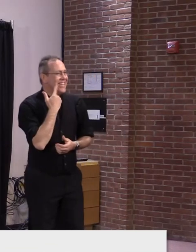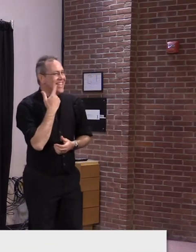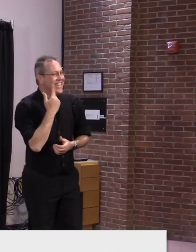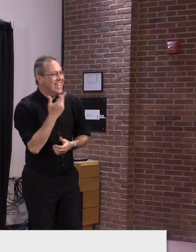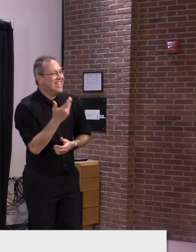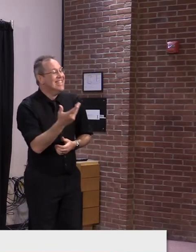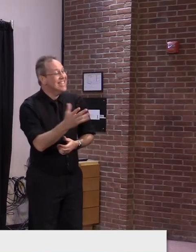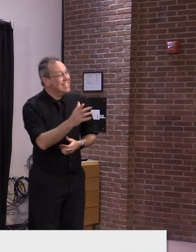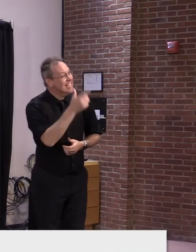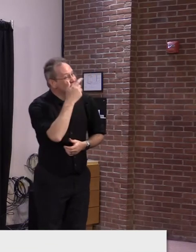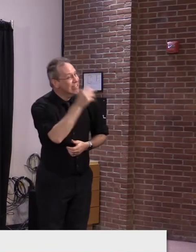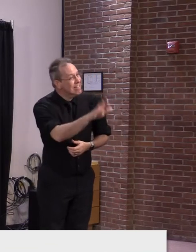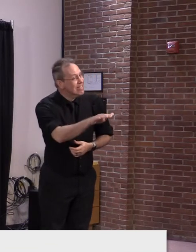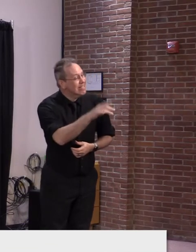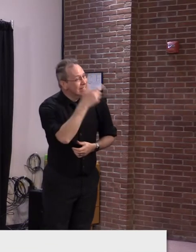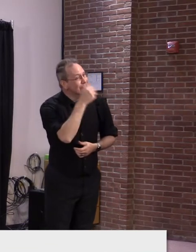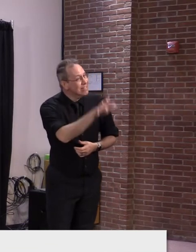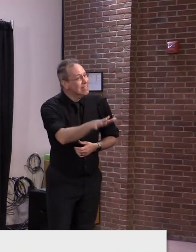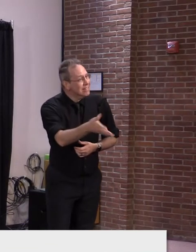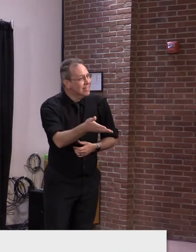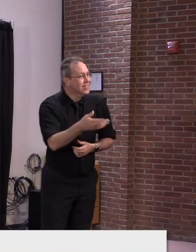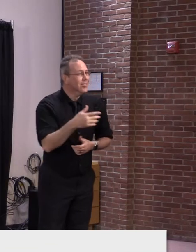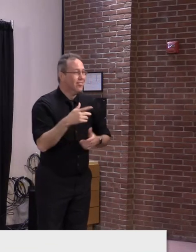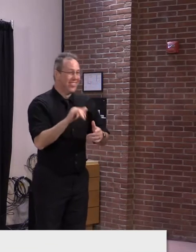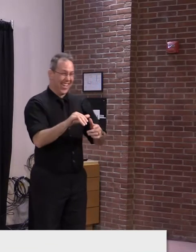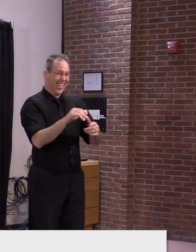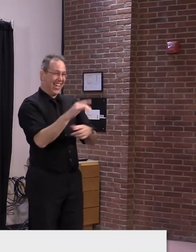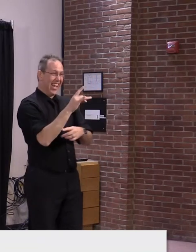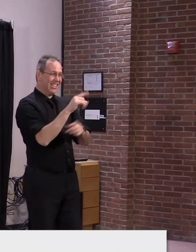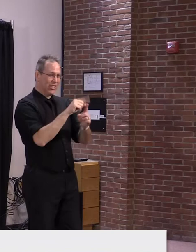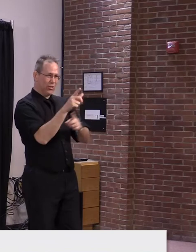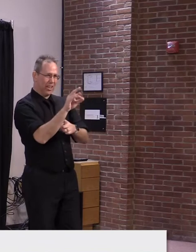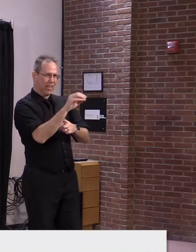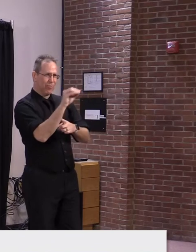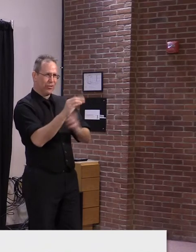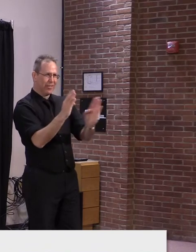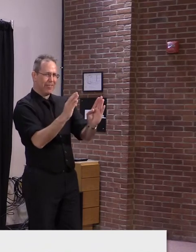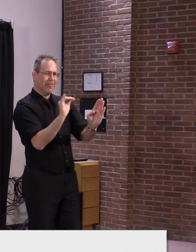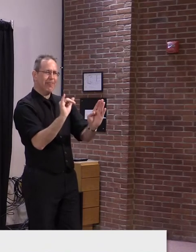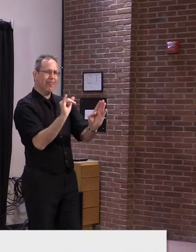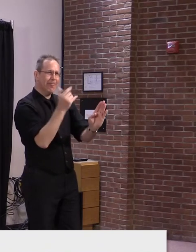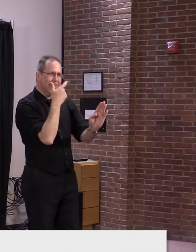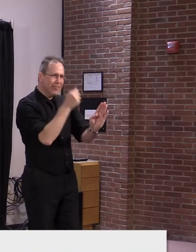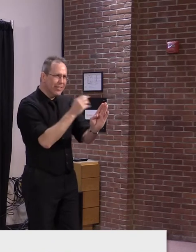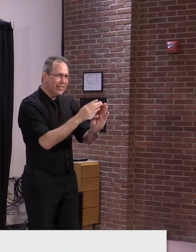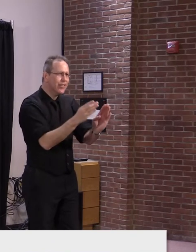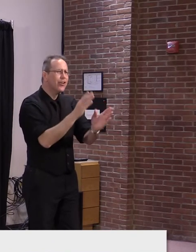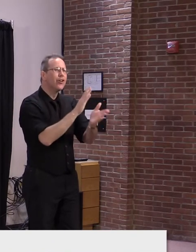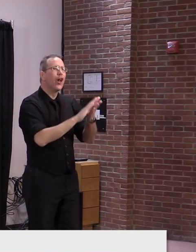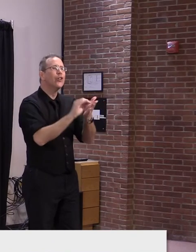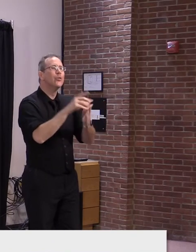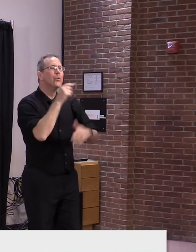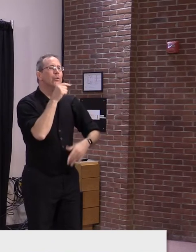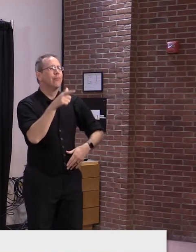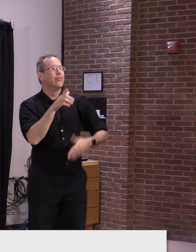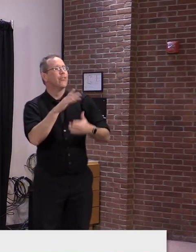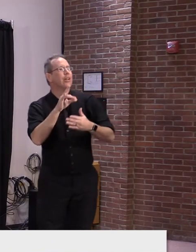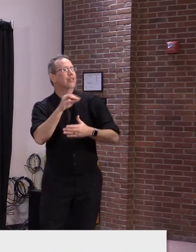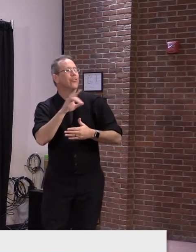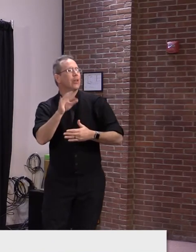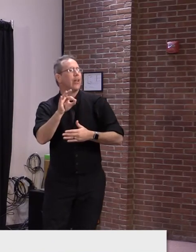Interestingly, within that age category are college students. And I just got off my college